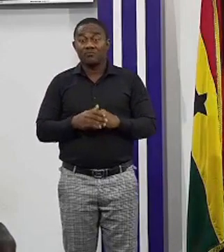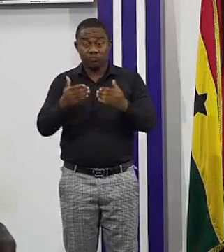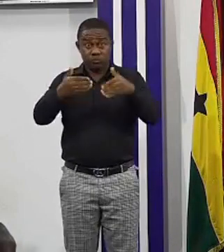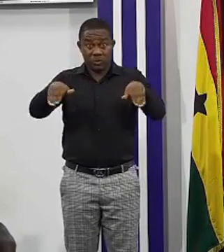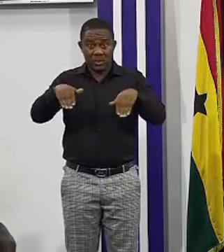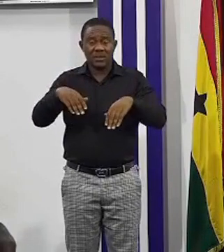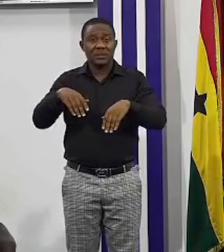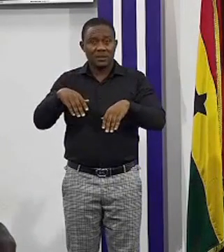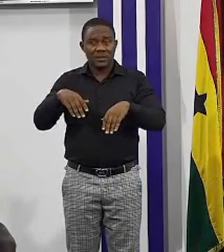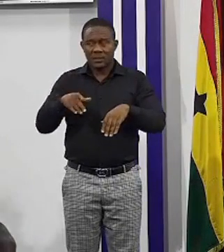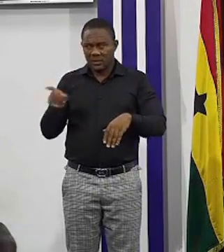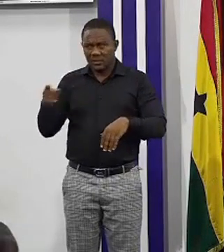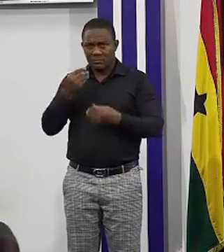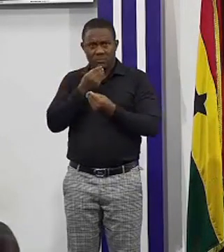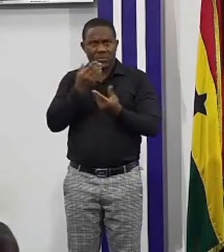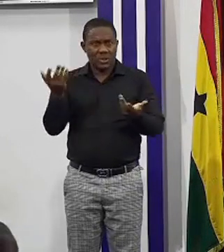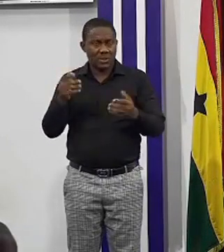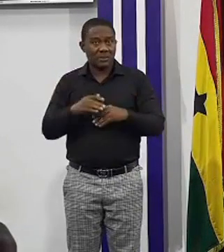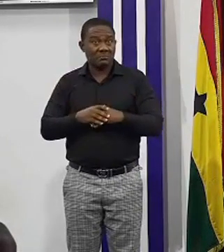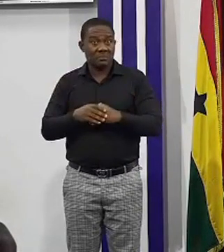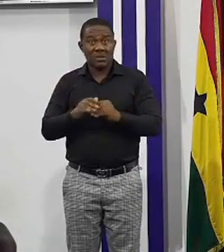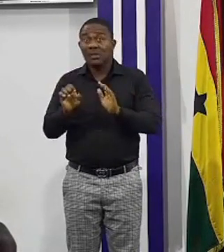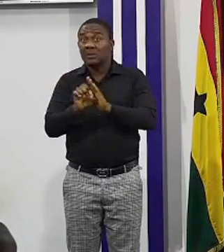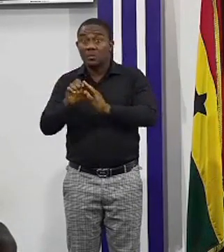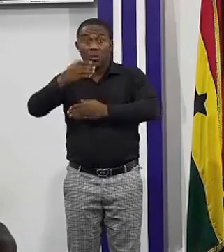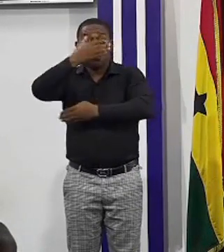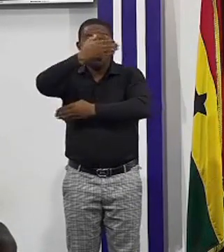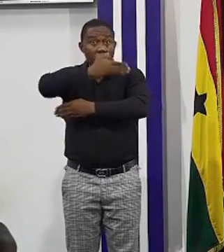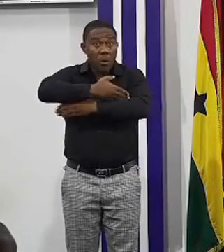including the closure of the borders,